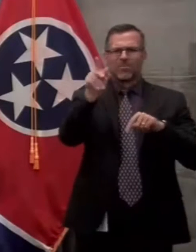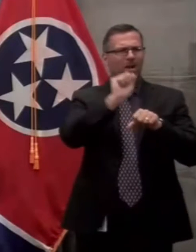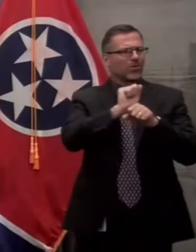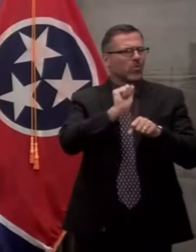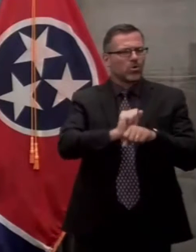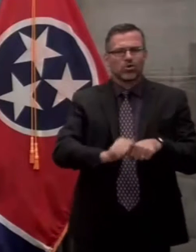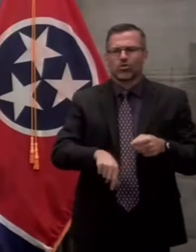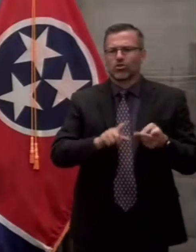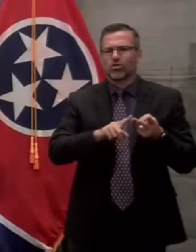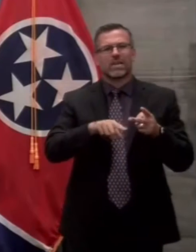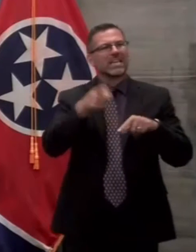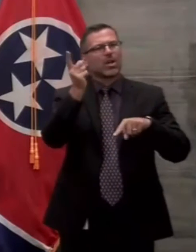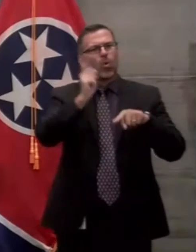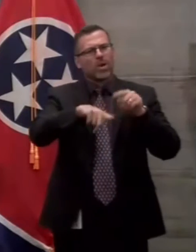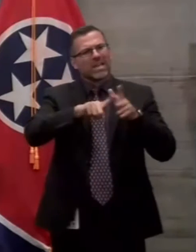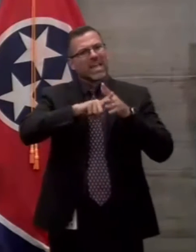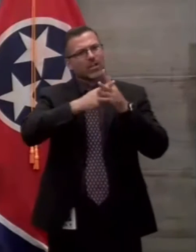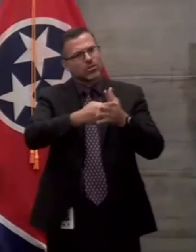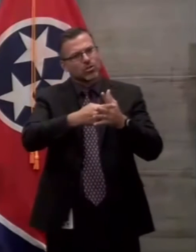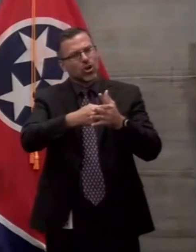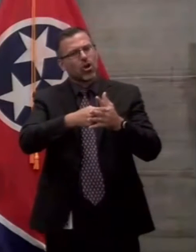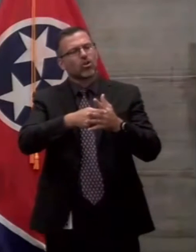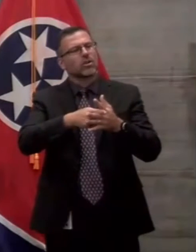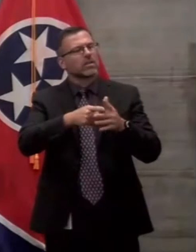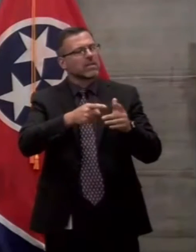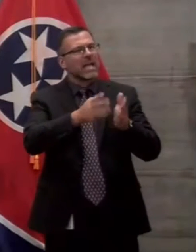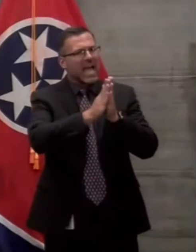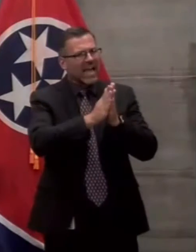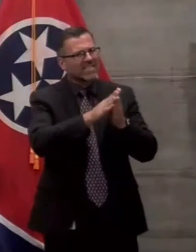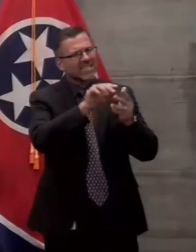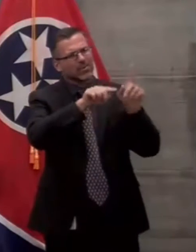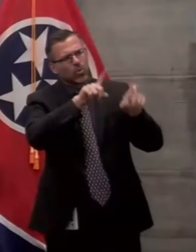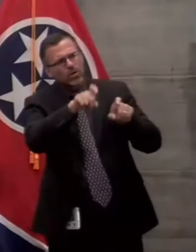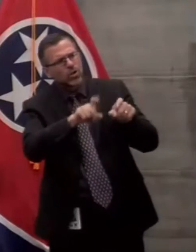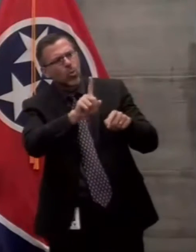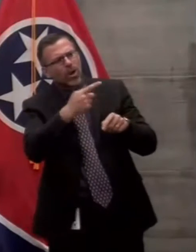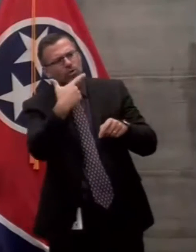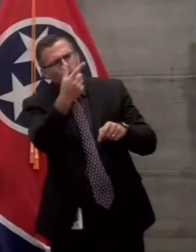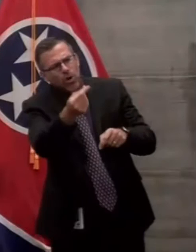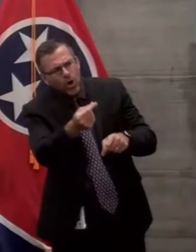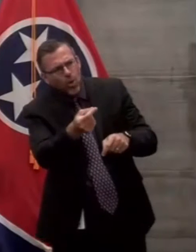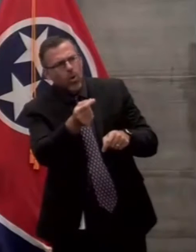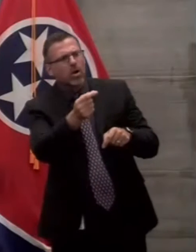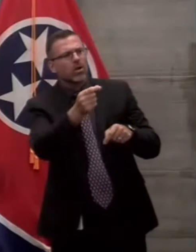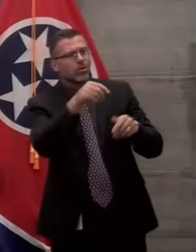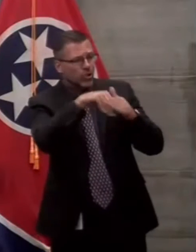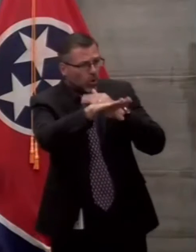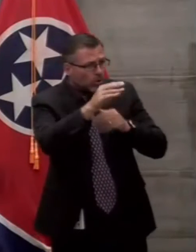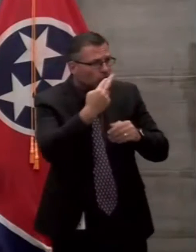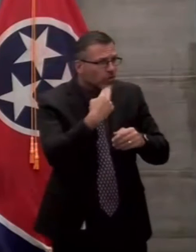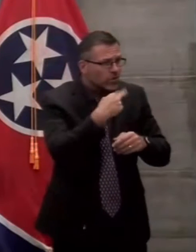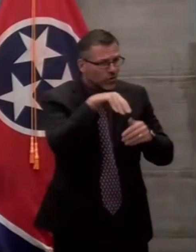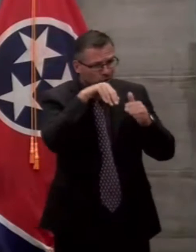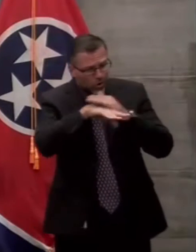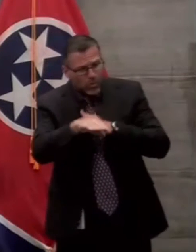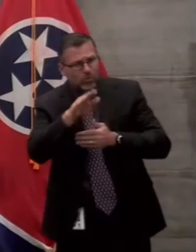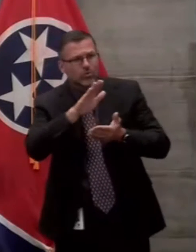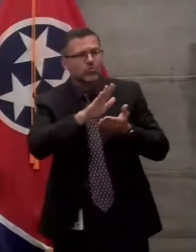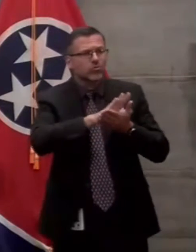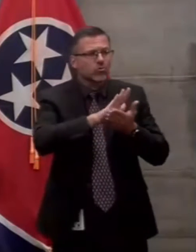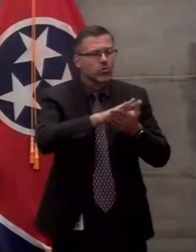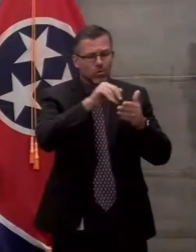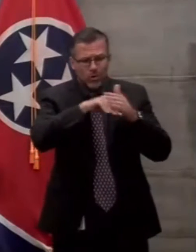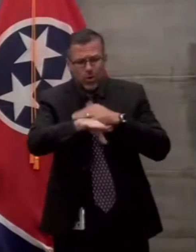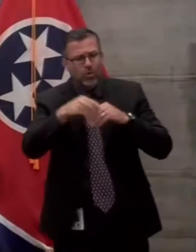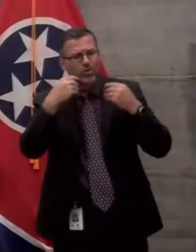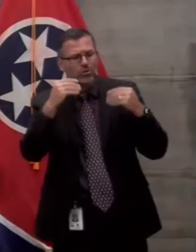contact tracing started until we get that result back in. Let me tell you why that may be happening.